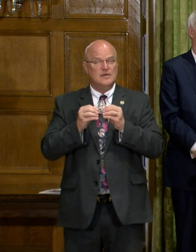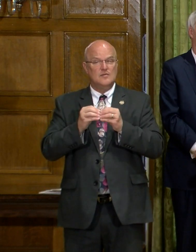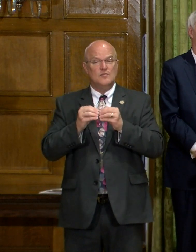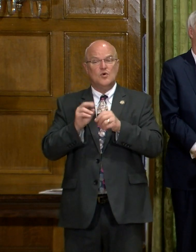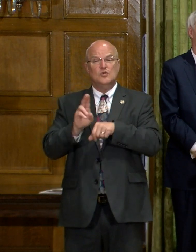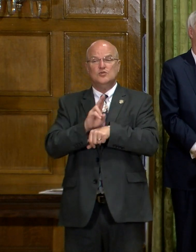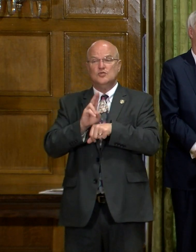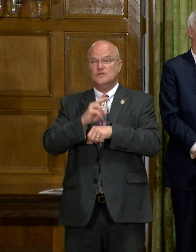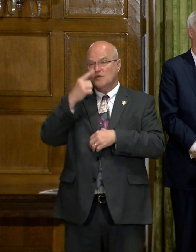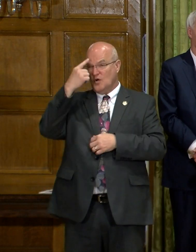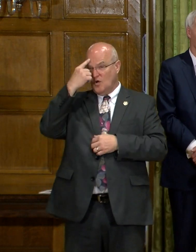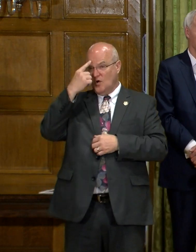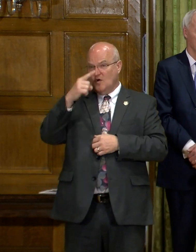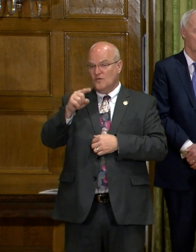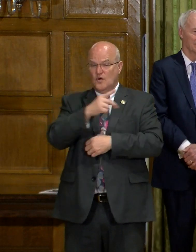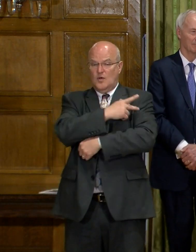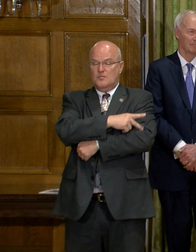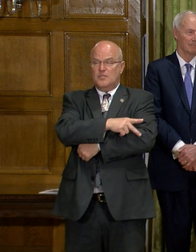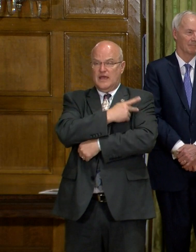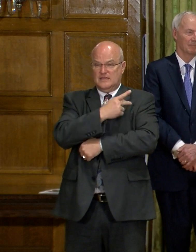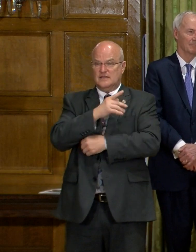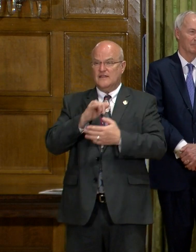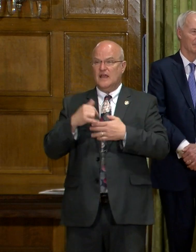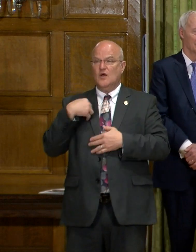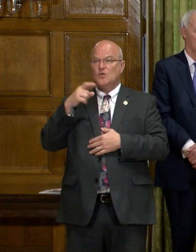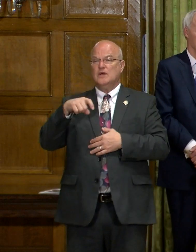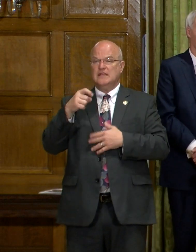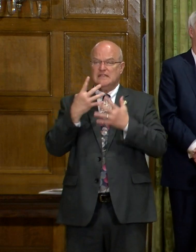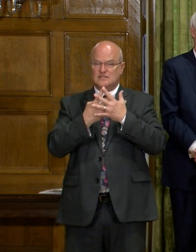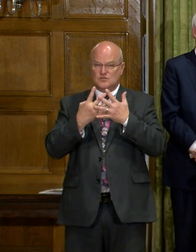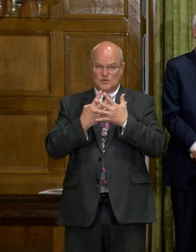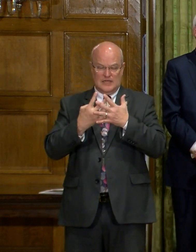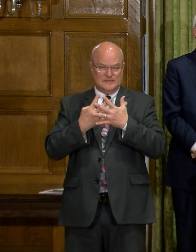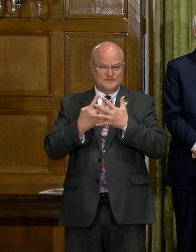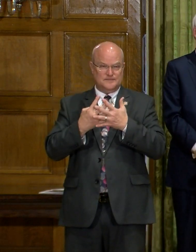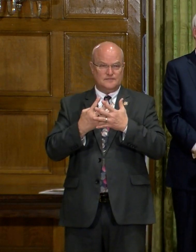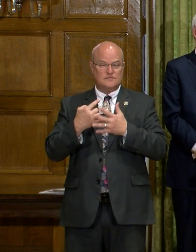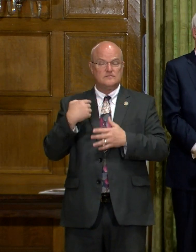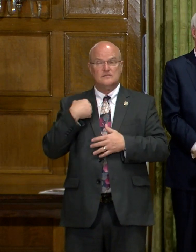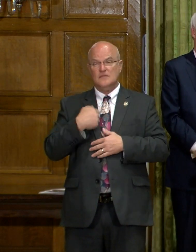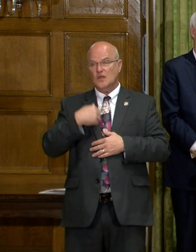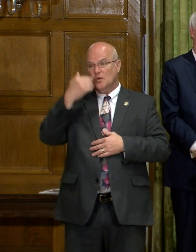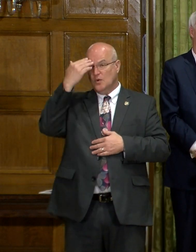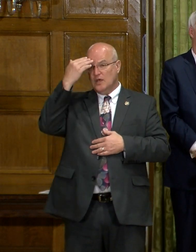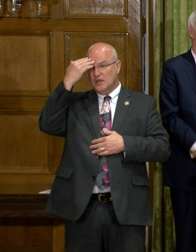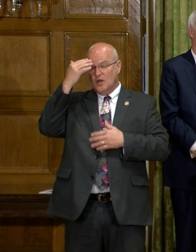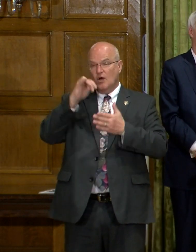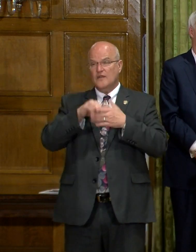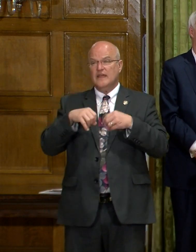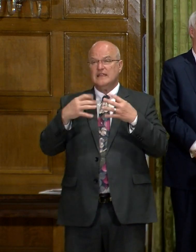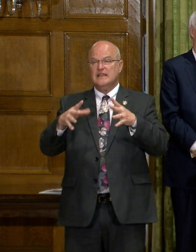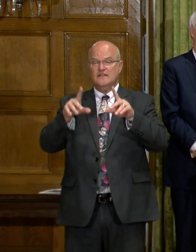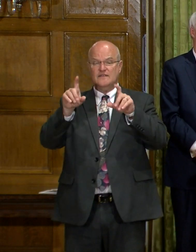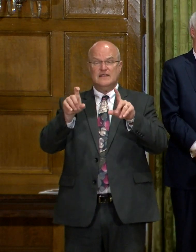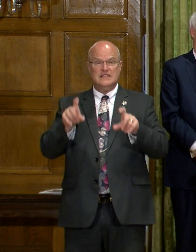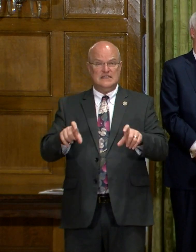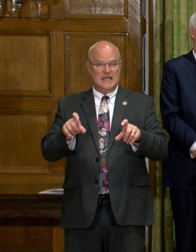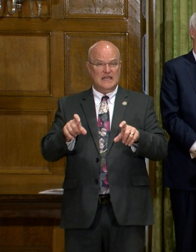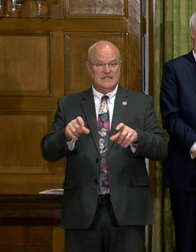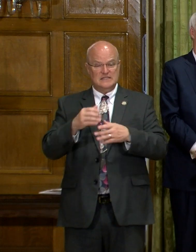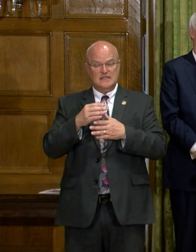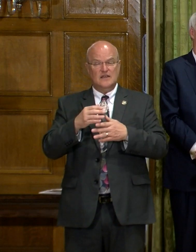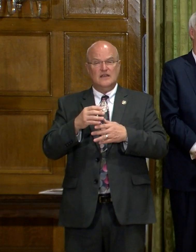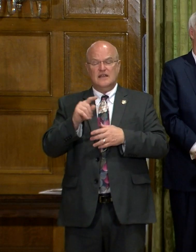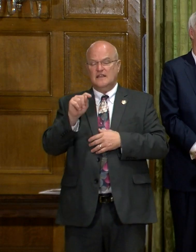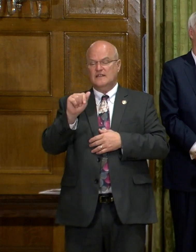more useful for the patient populations that we need to screen. And we know that given the task